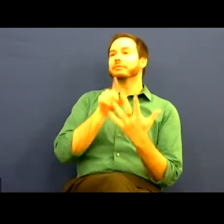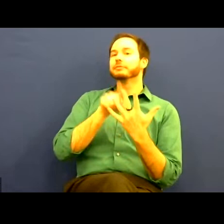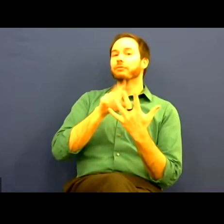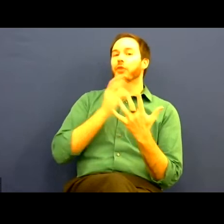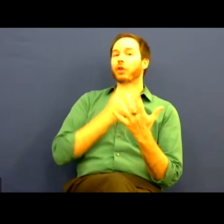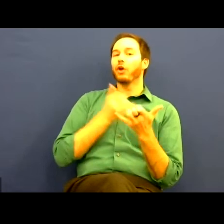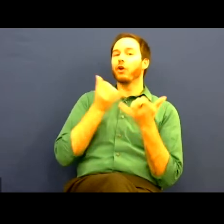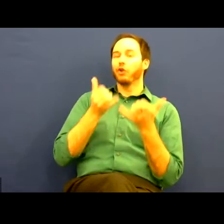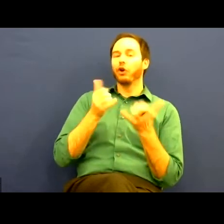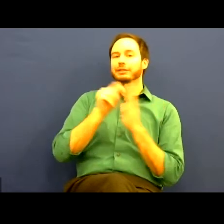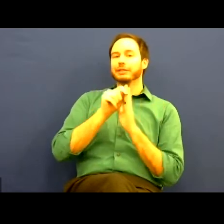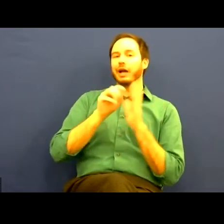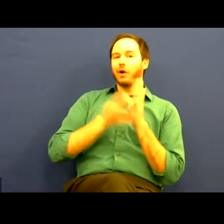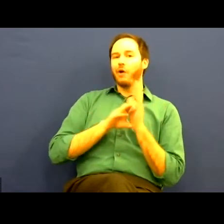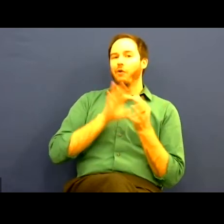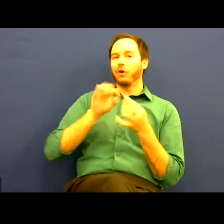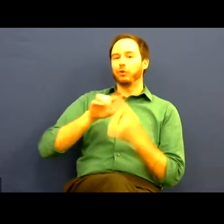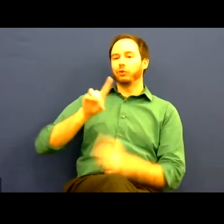current